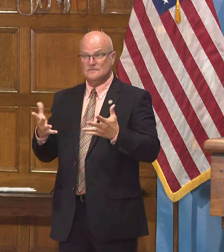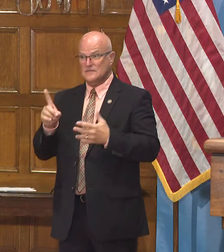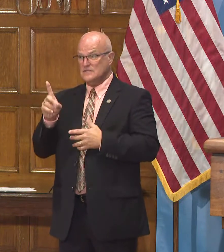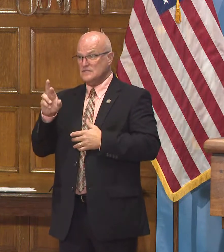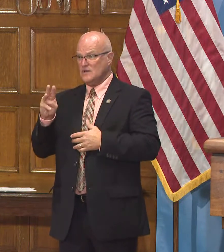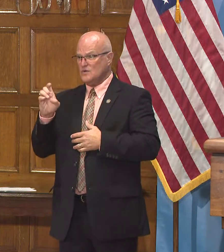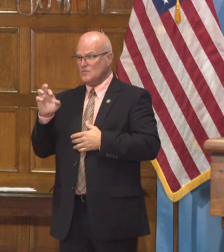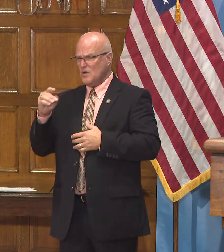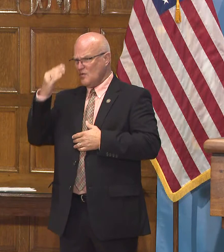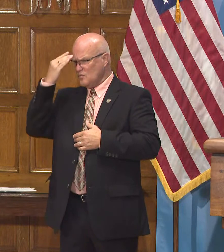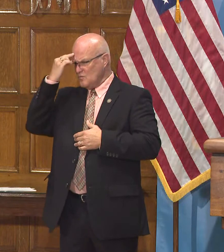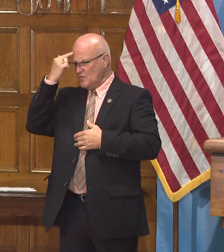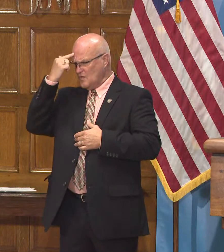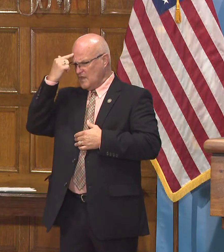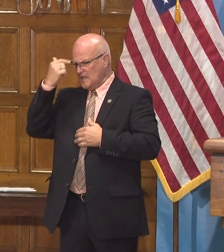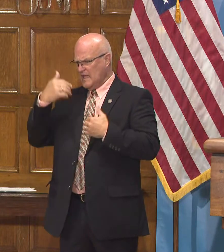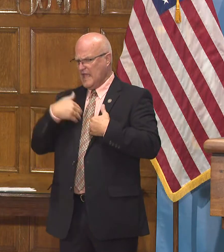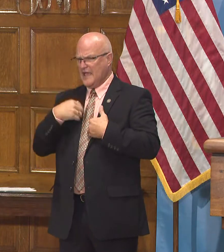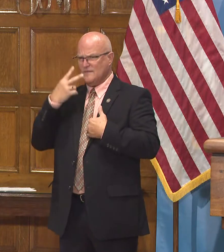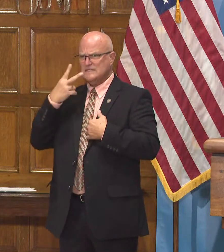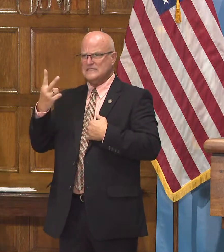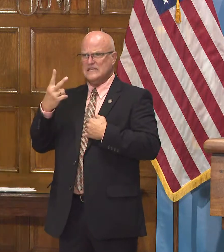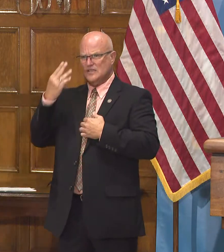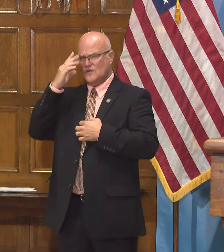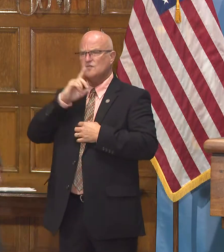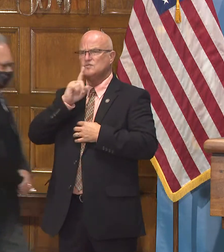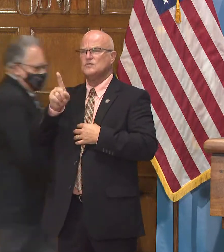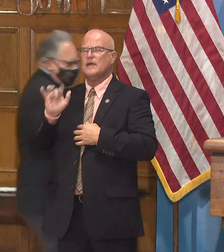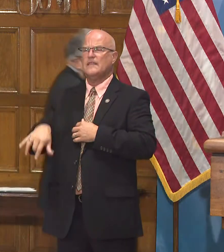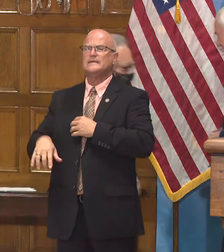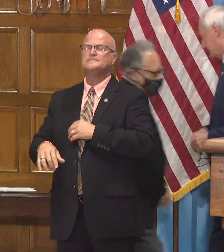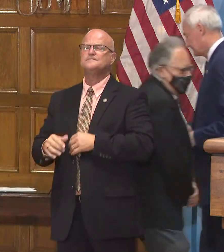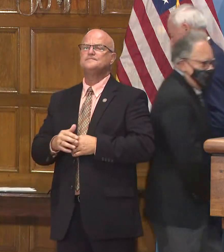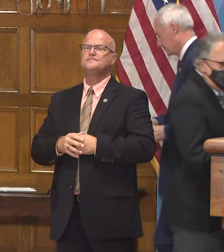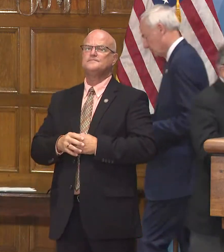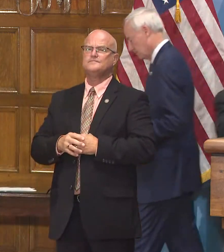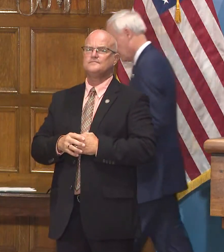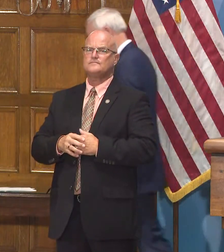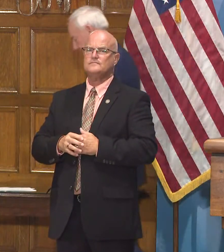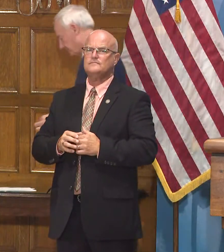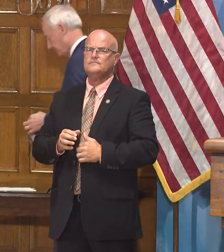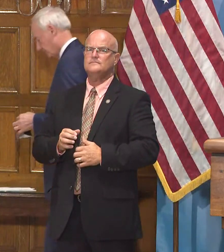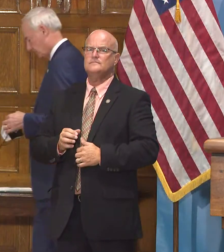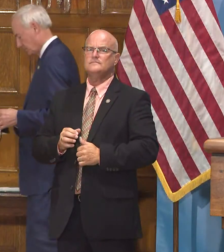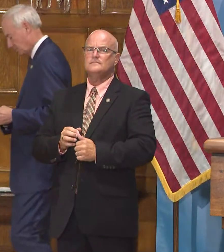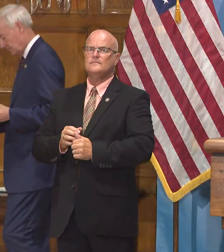how long do you think it'll be before we know for sure?